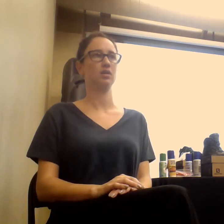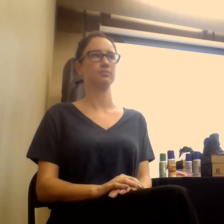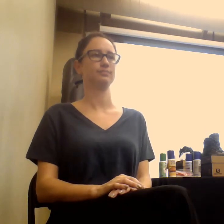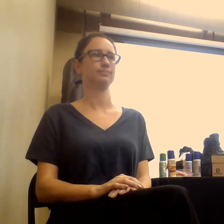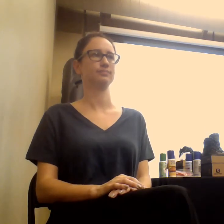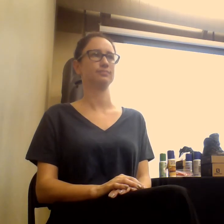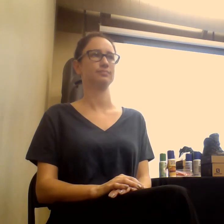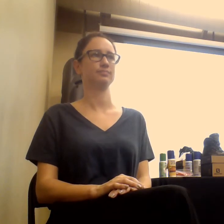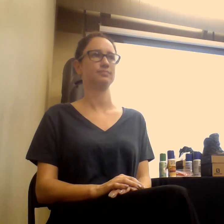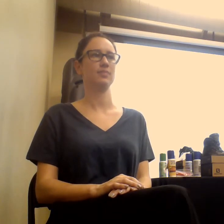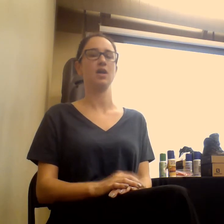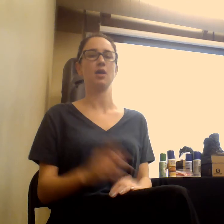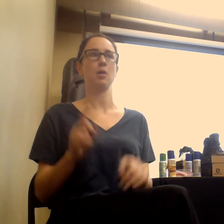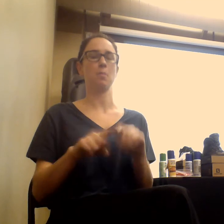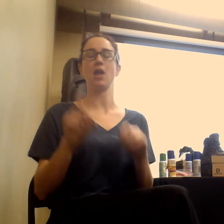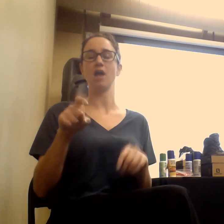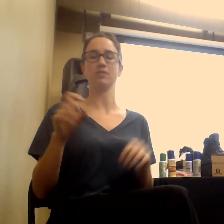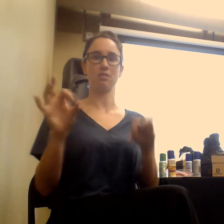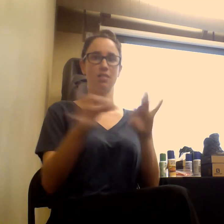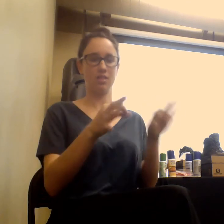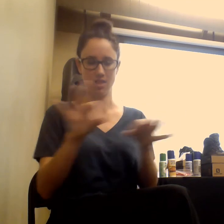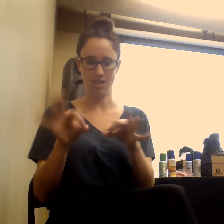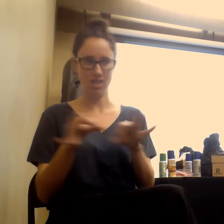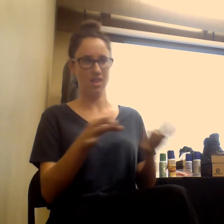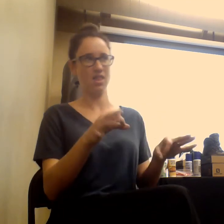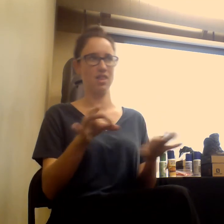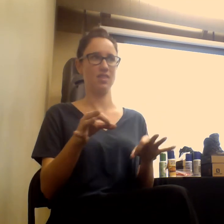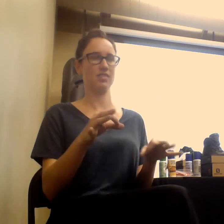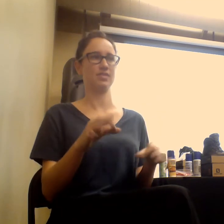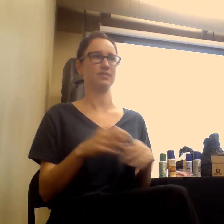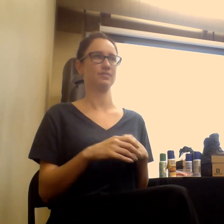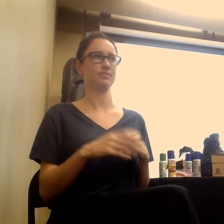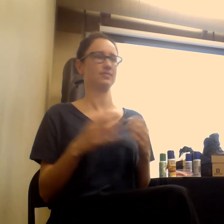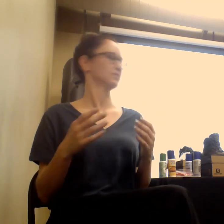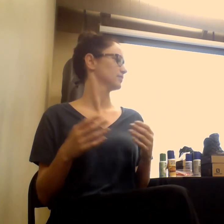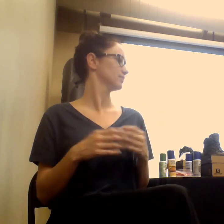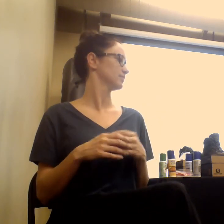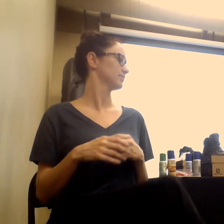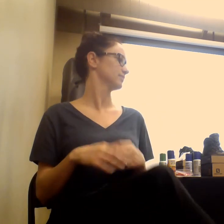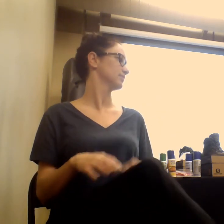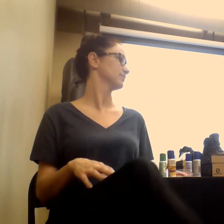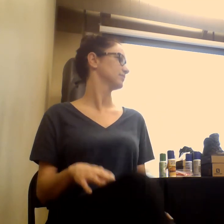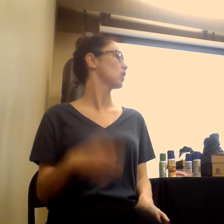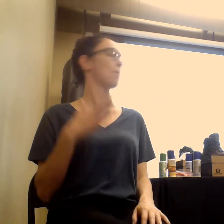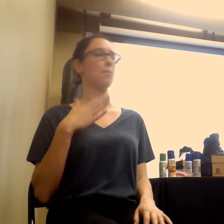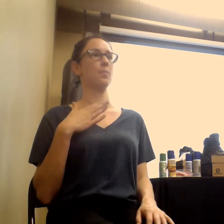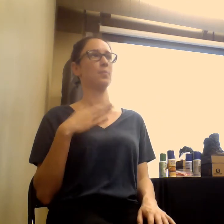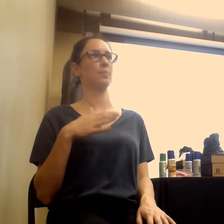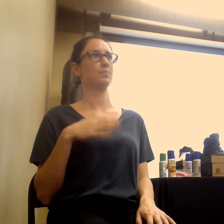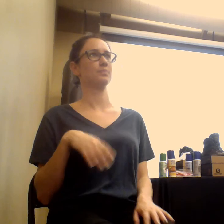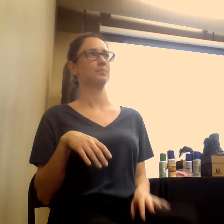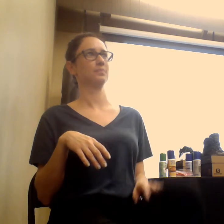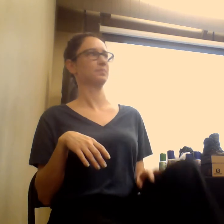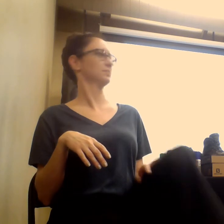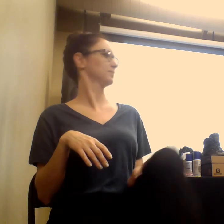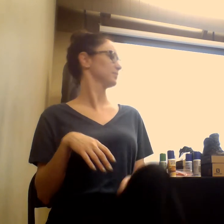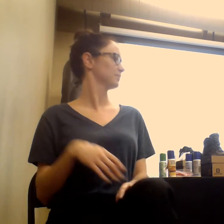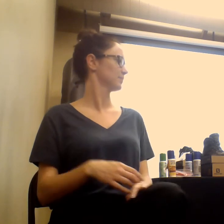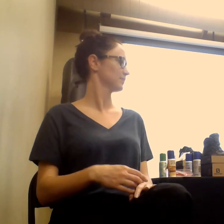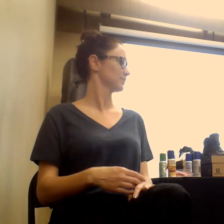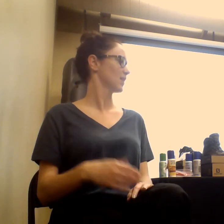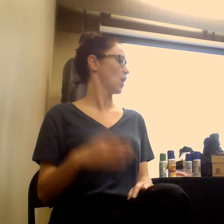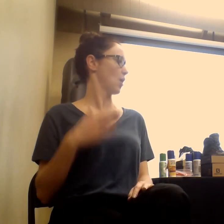put your foot right there. Now this, when I put my weight on it, it's gonna slip right off, okay? That's because there's so much bend